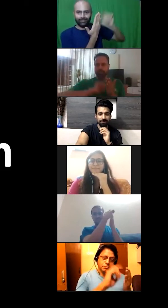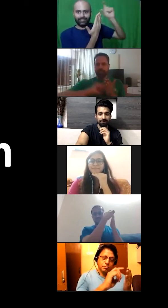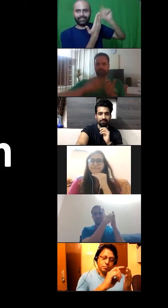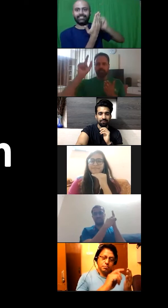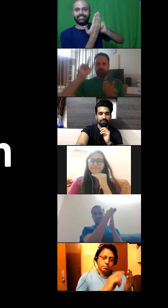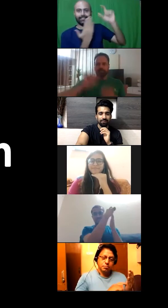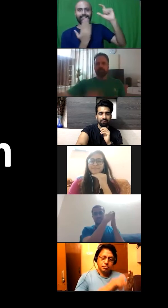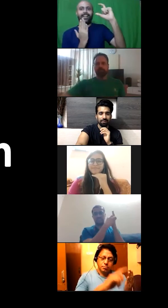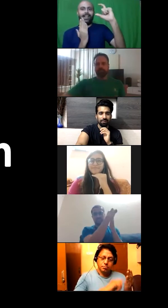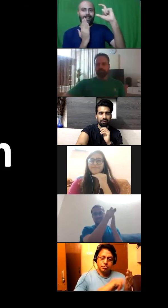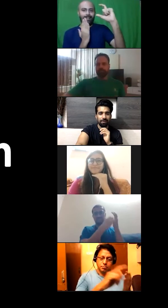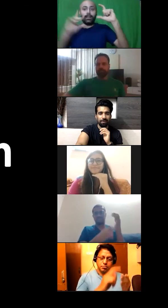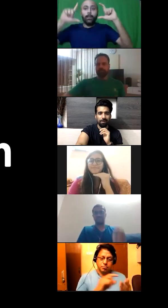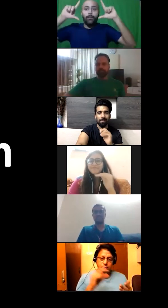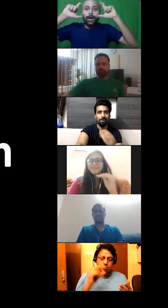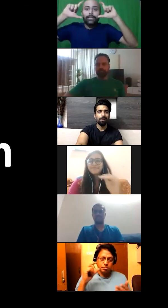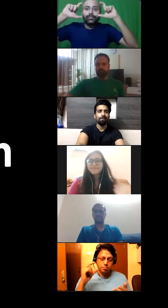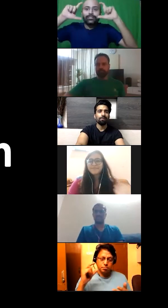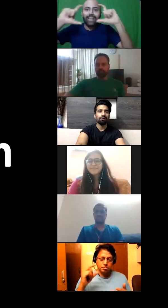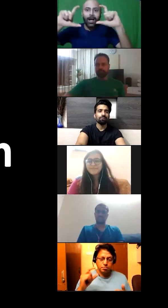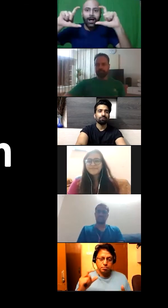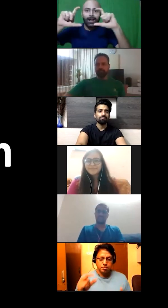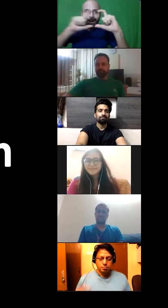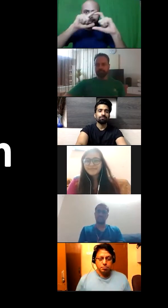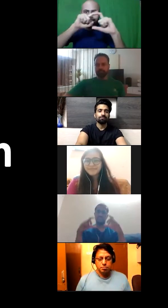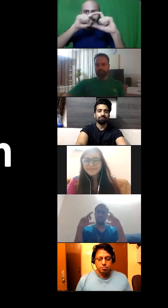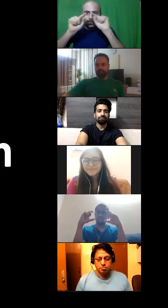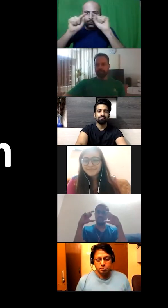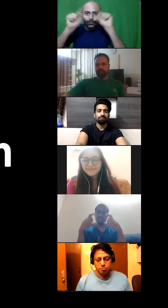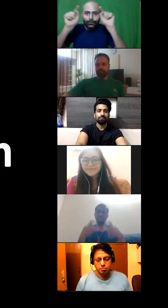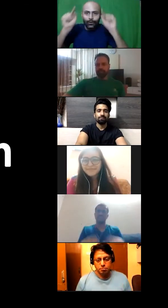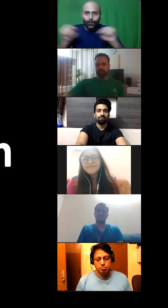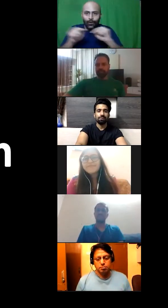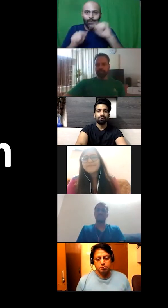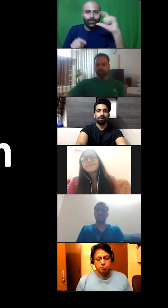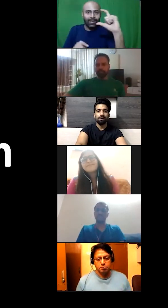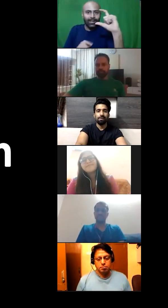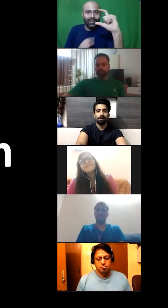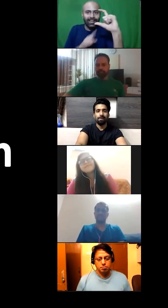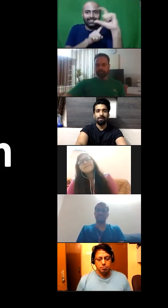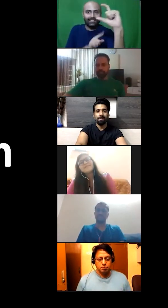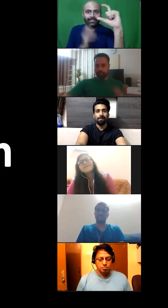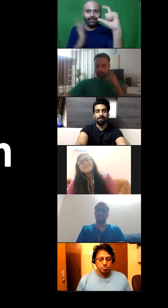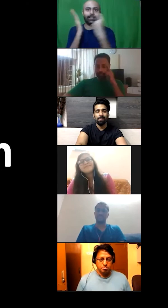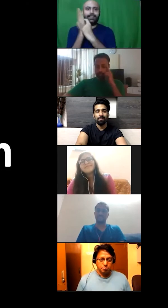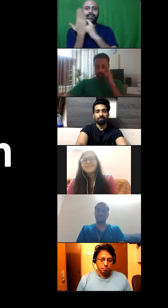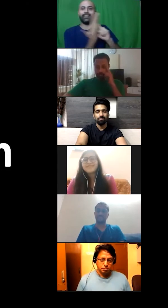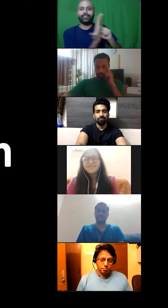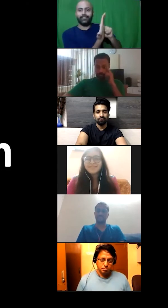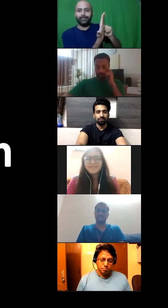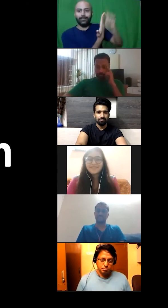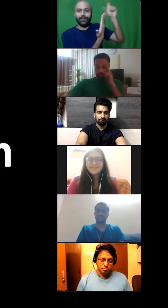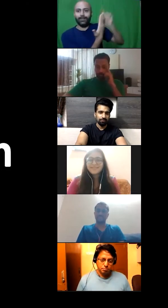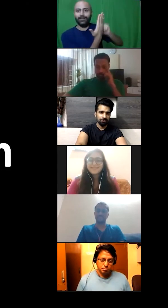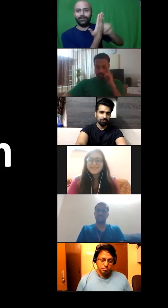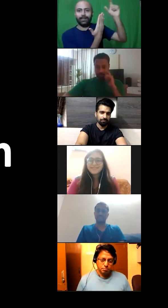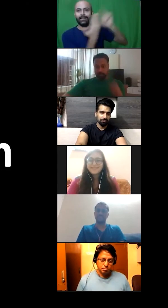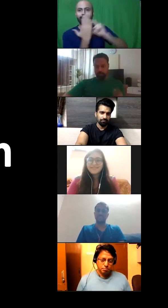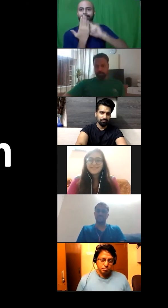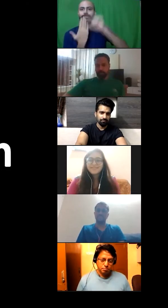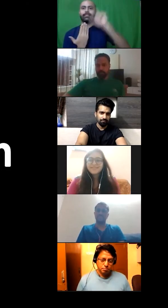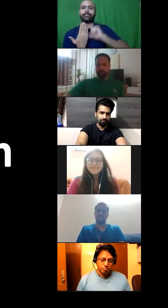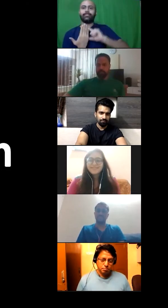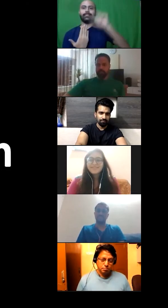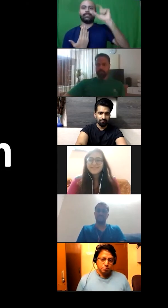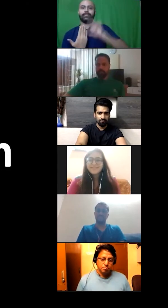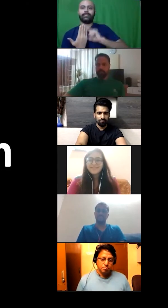That's how we scroll our Instagram app. So you have a picture, and that's the sign for the picture. And this is